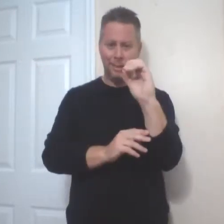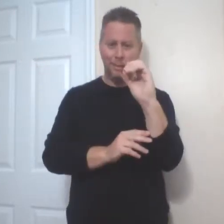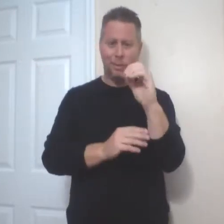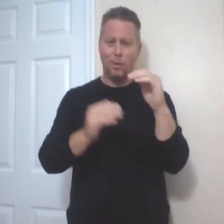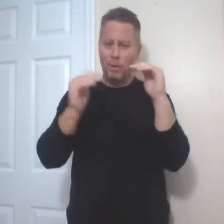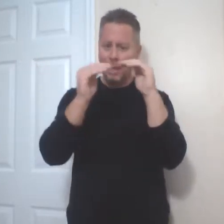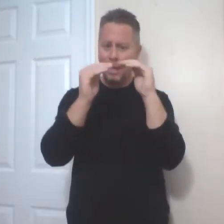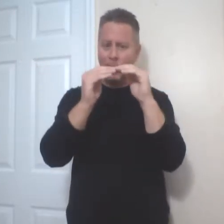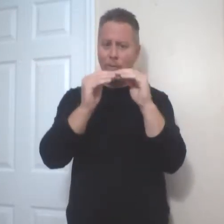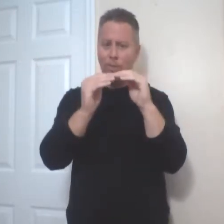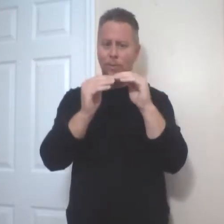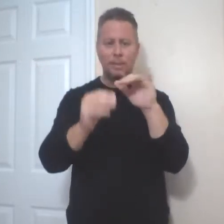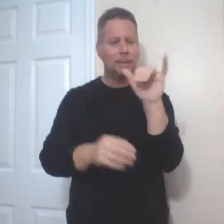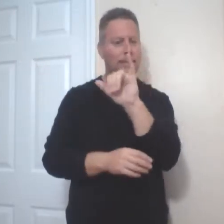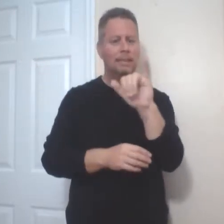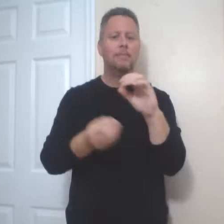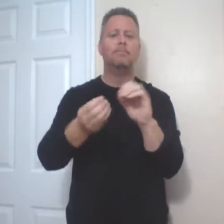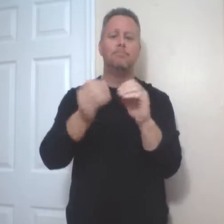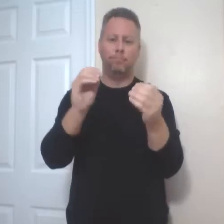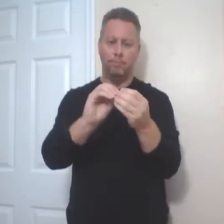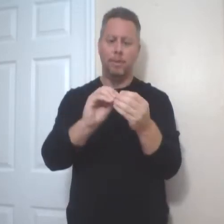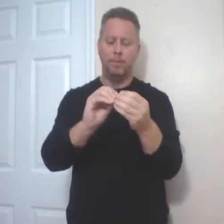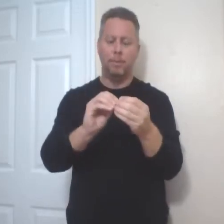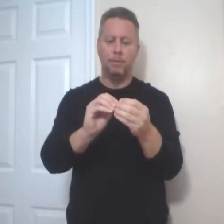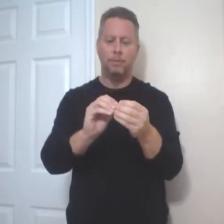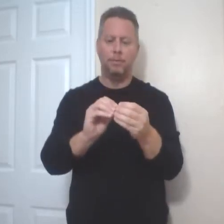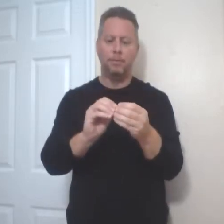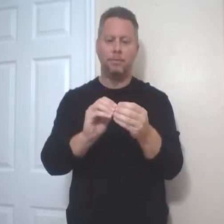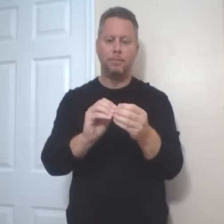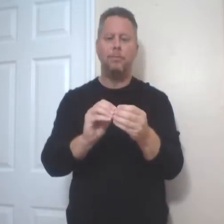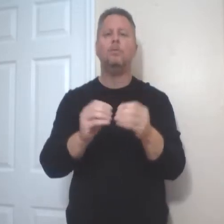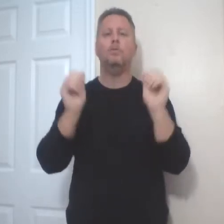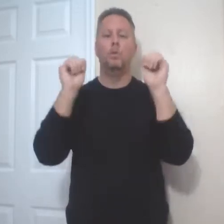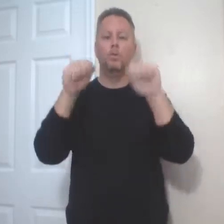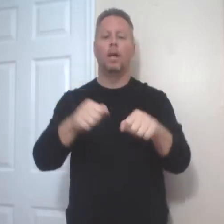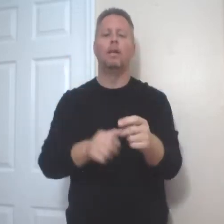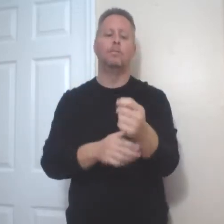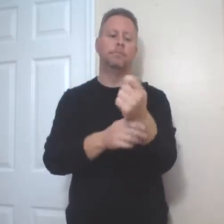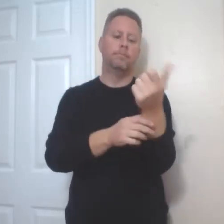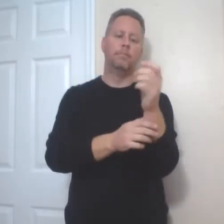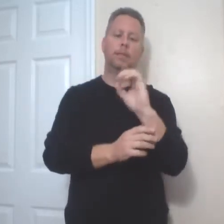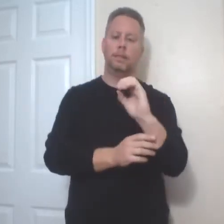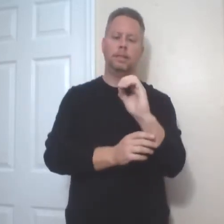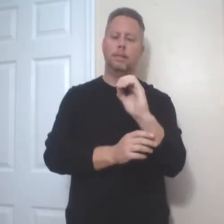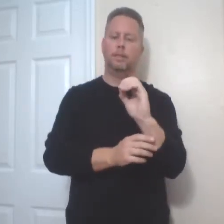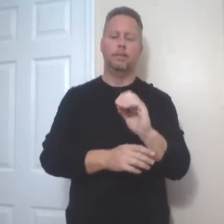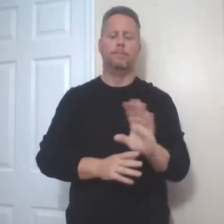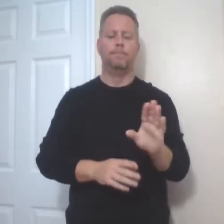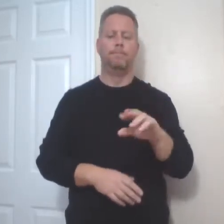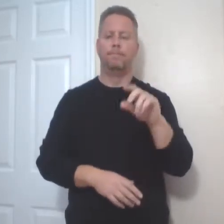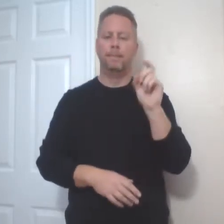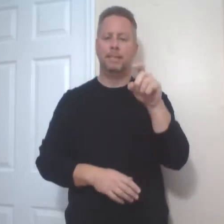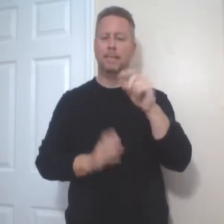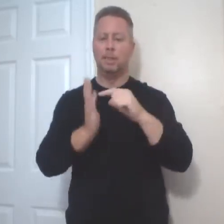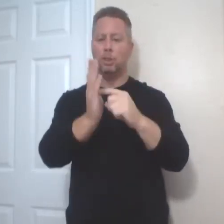a variable. So, adding 0, we don't need to show it. We need to get it out of there.